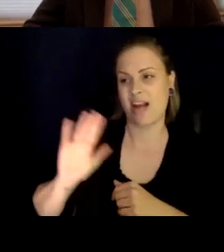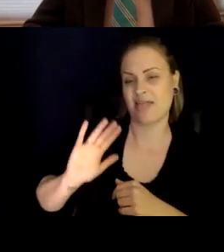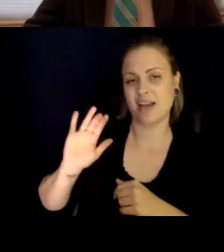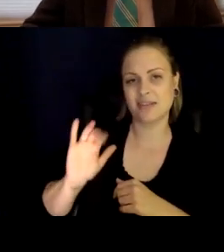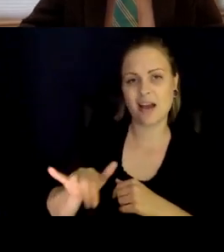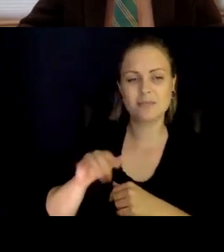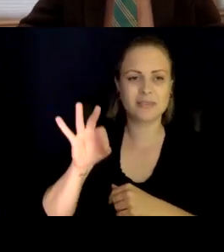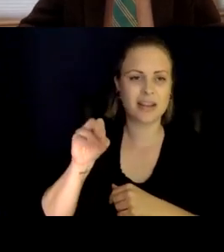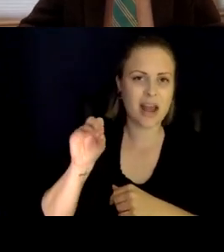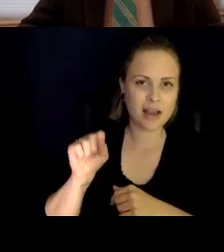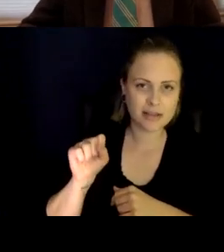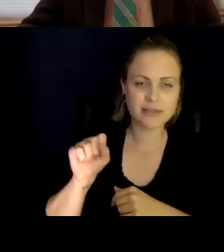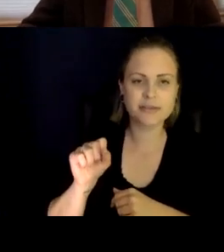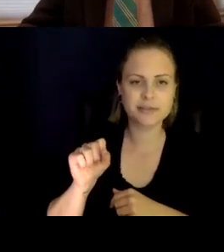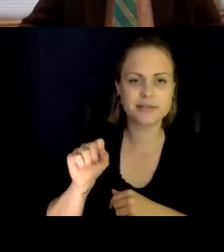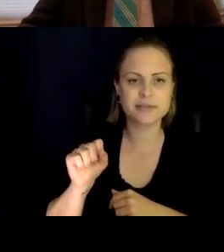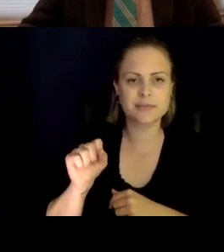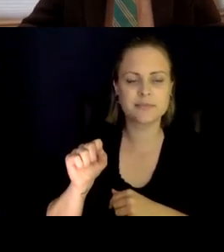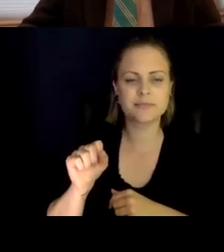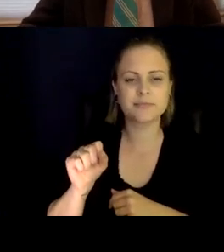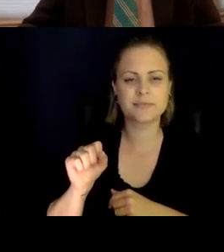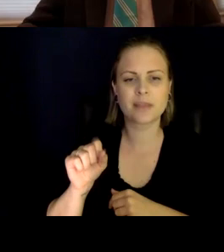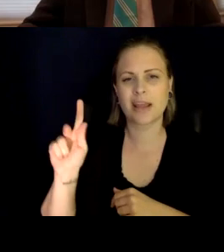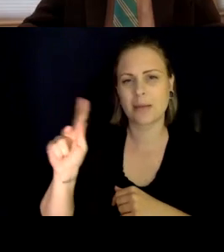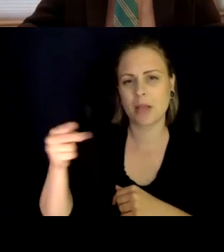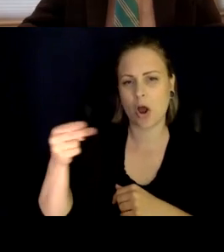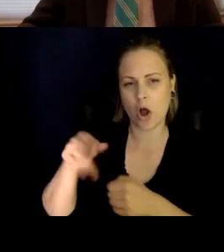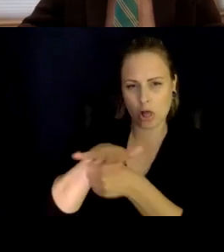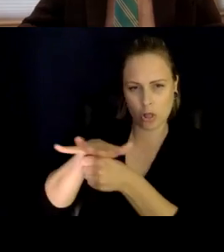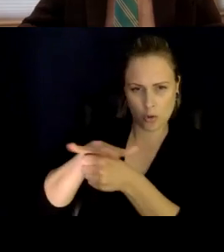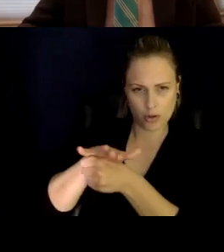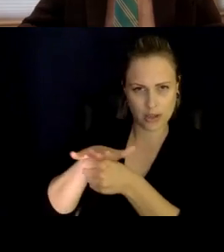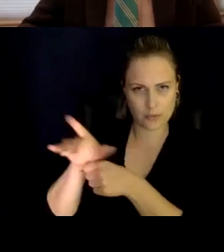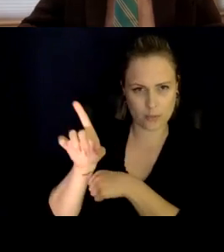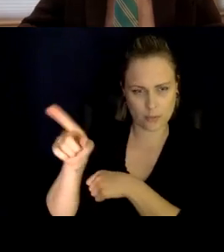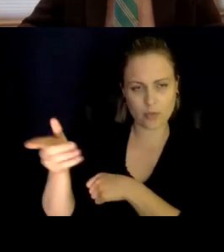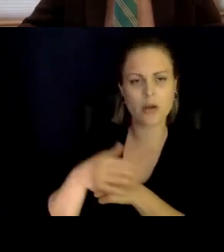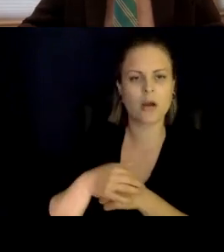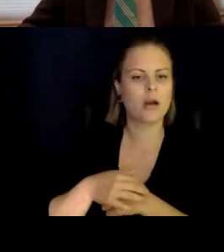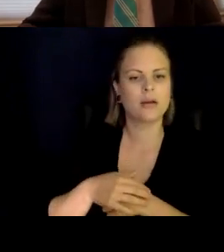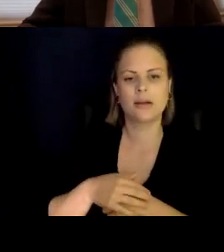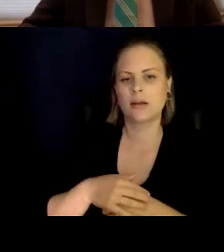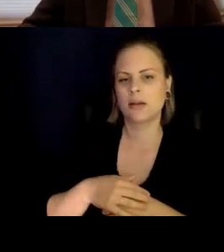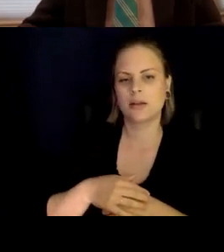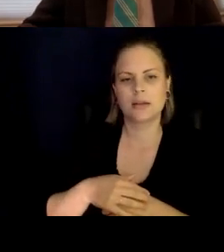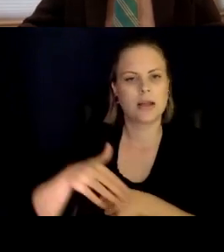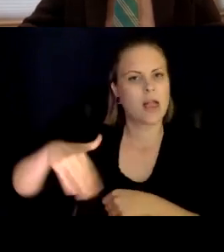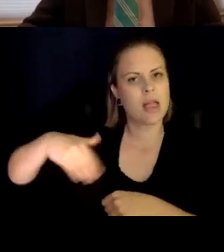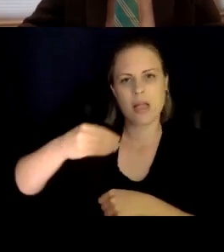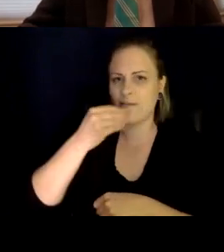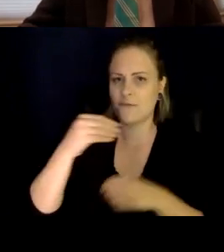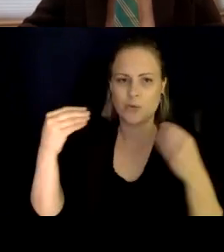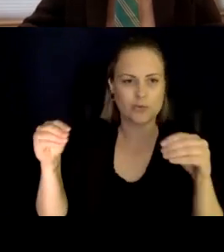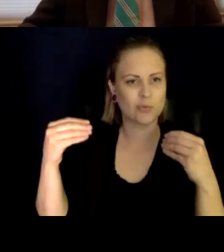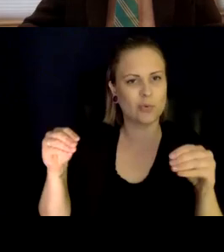in the 90s, the place where Kiplin Hall is located did not have grocery stores as